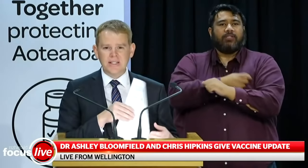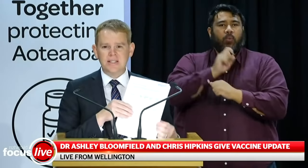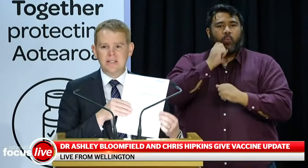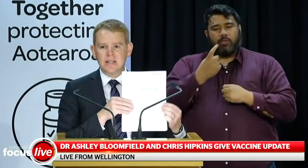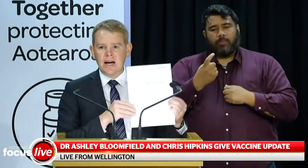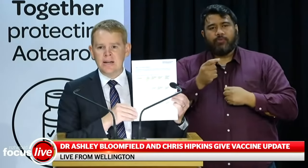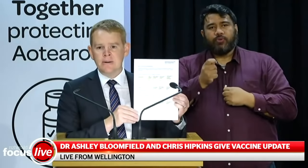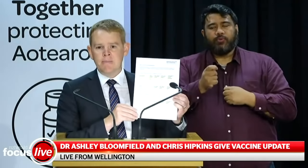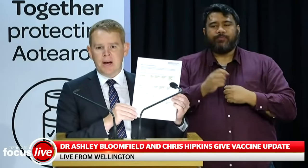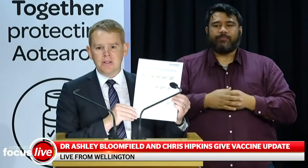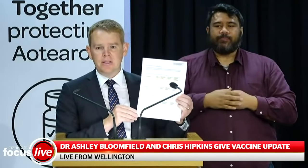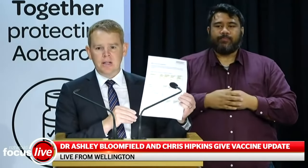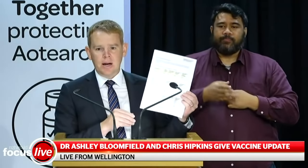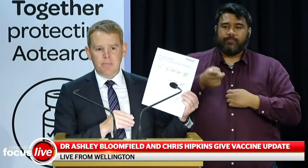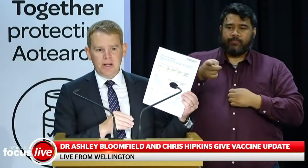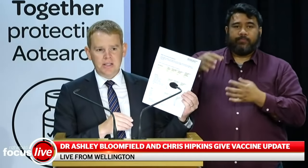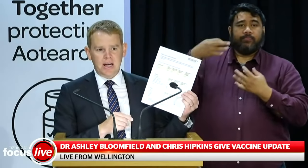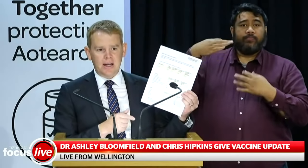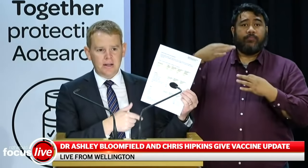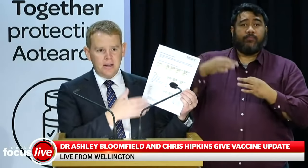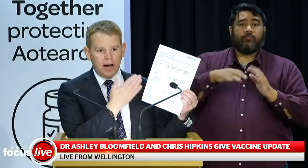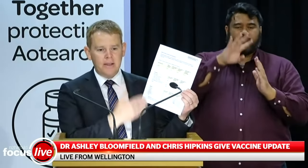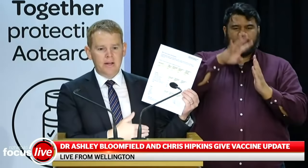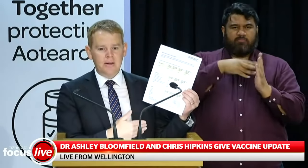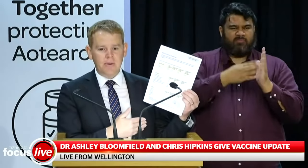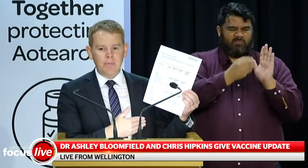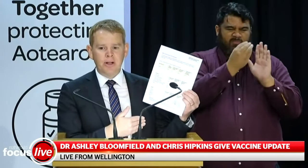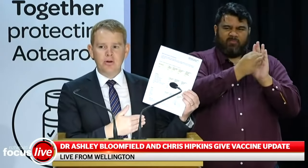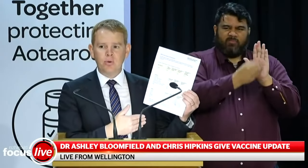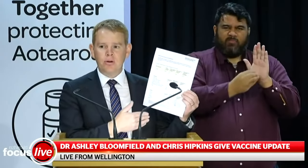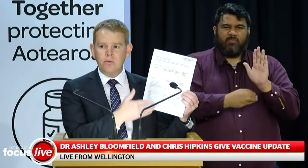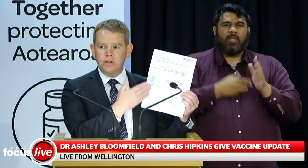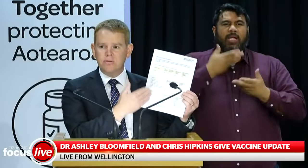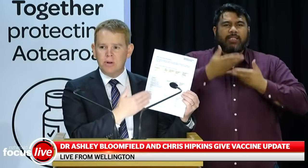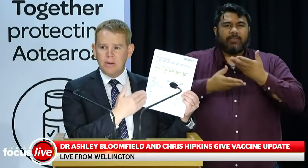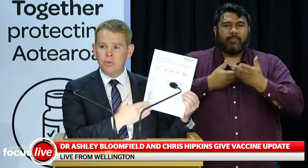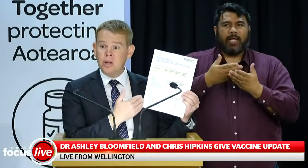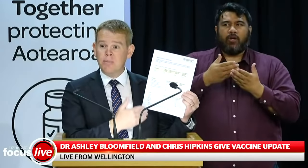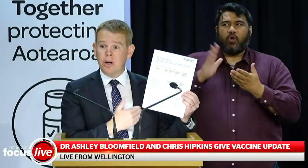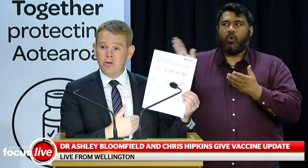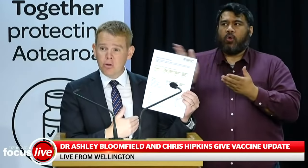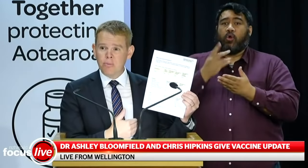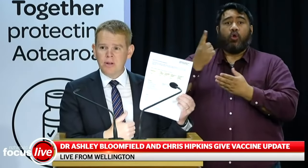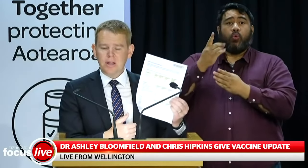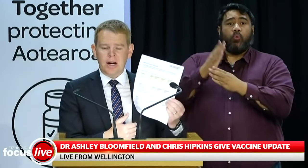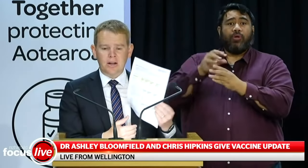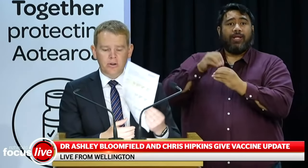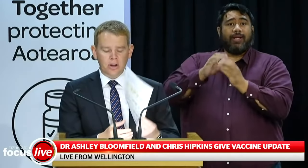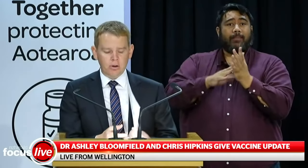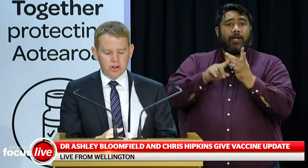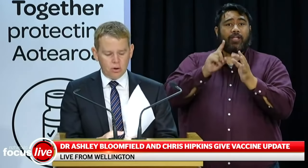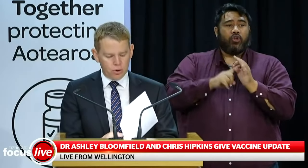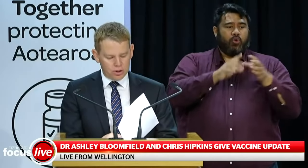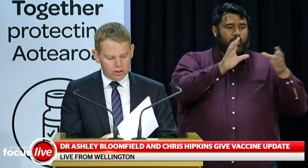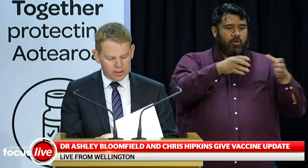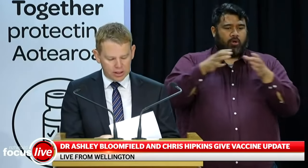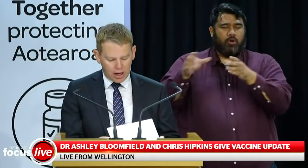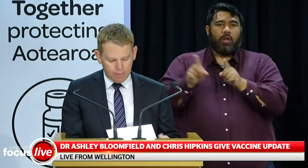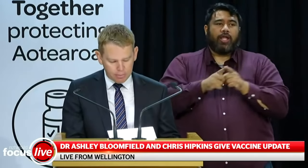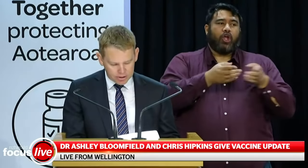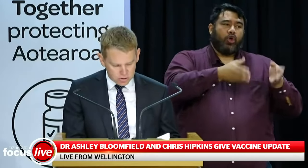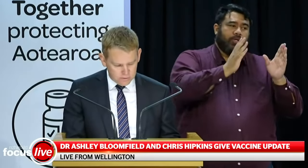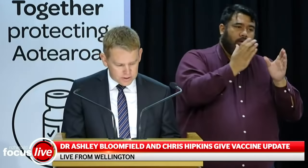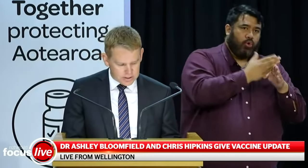that we've released today, this breaks down the MIQ workforce broadly by group, including hotel